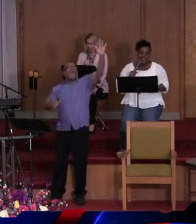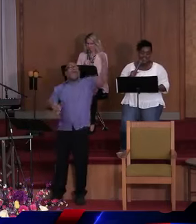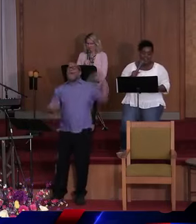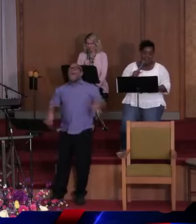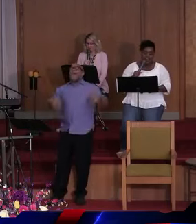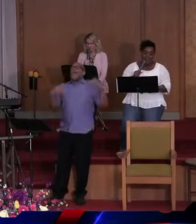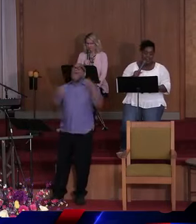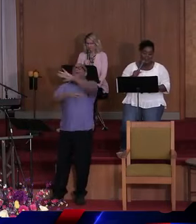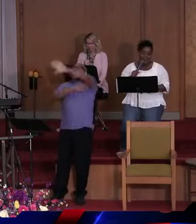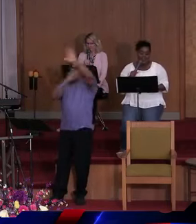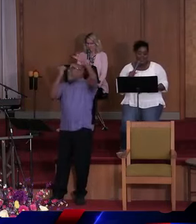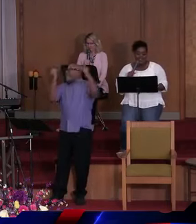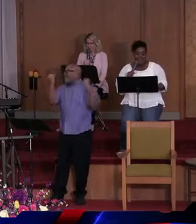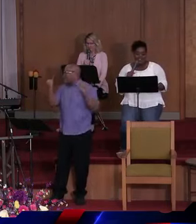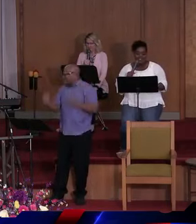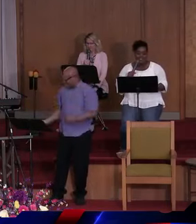God